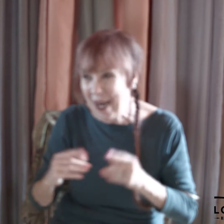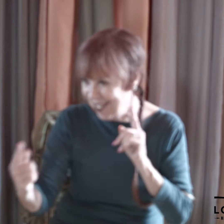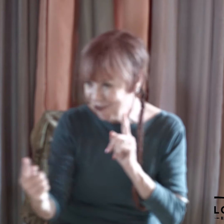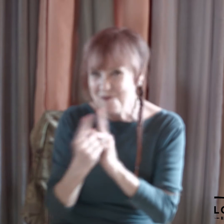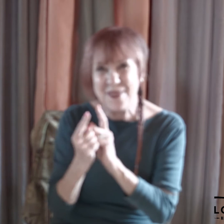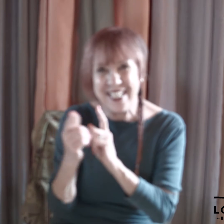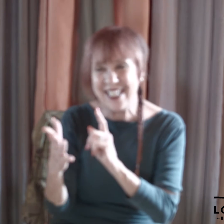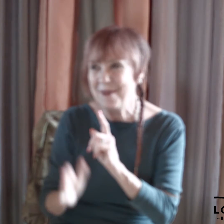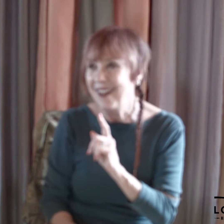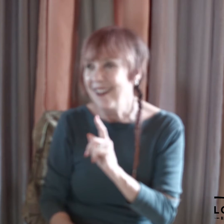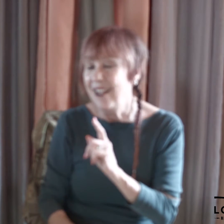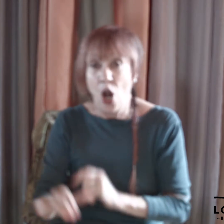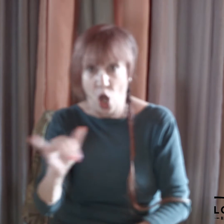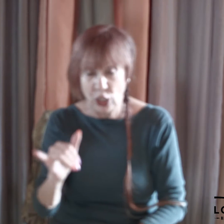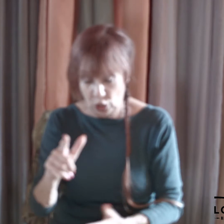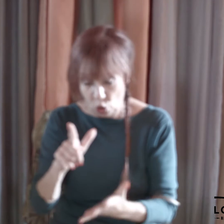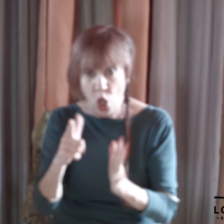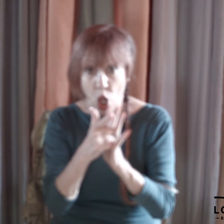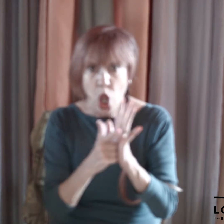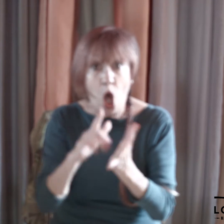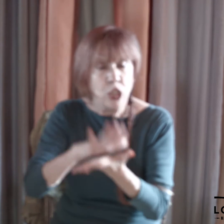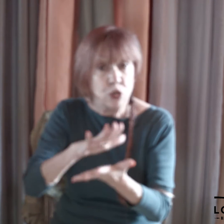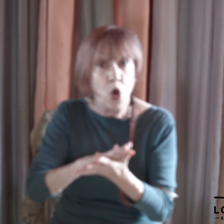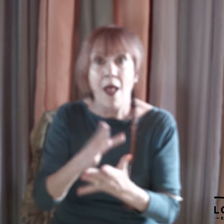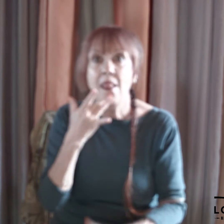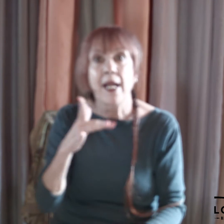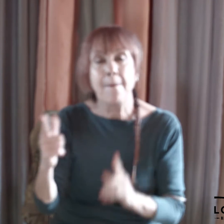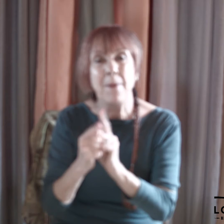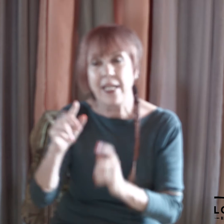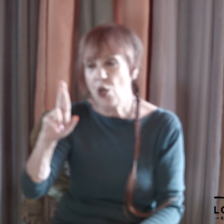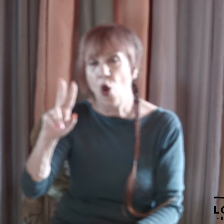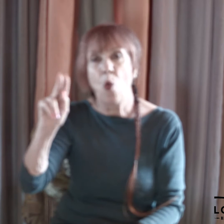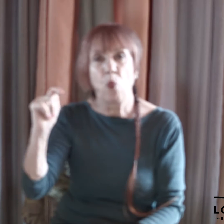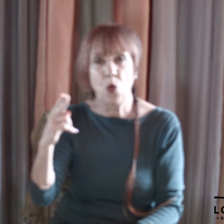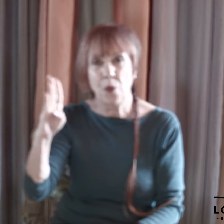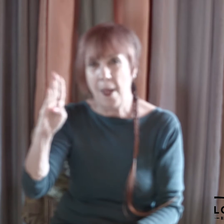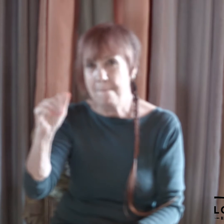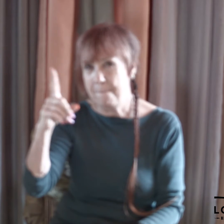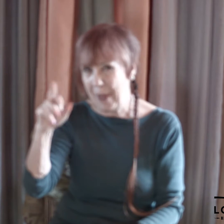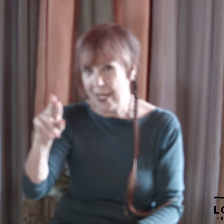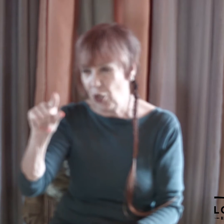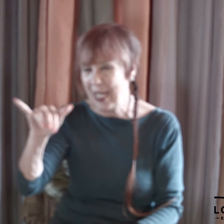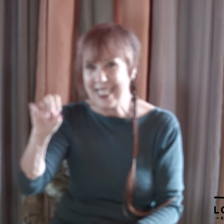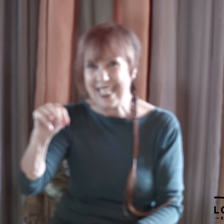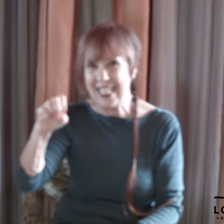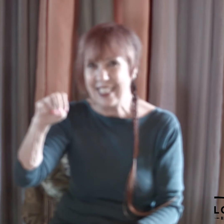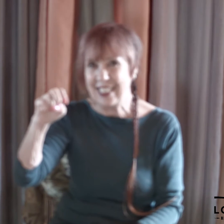him. Also at law school, I was fortunate enough to meet Ruth Bader Ginsburg, who was the keynote speaker at an